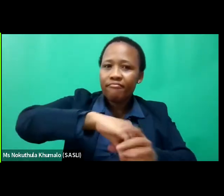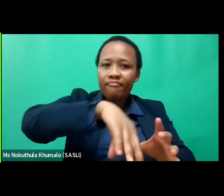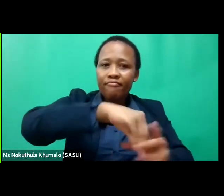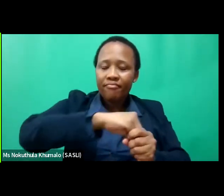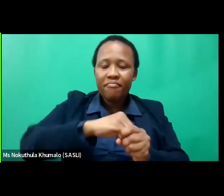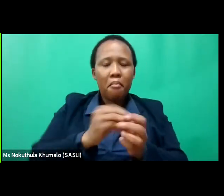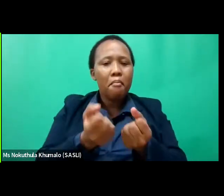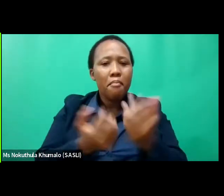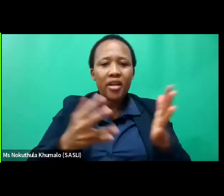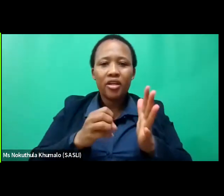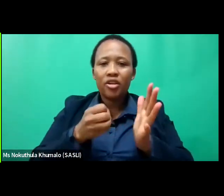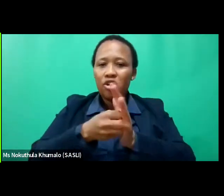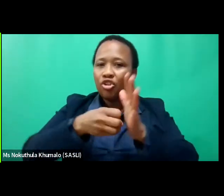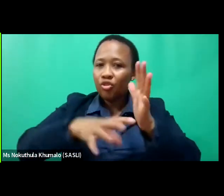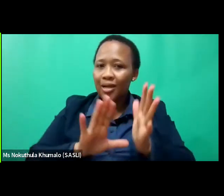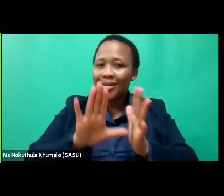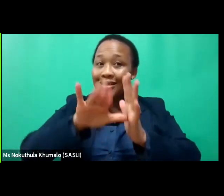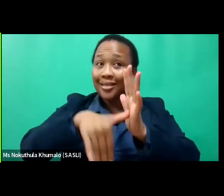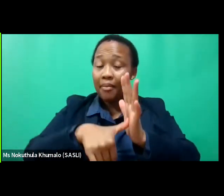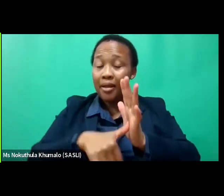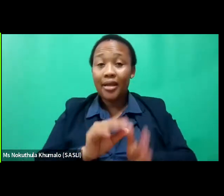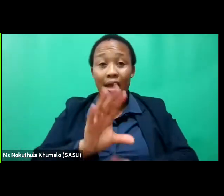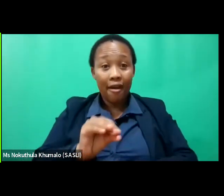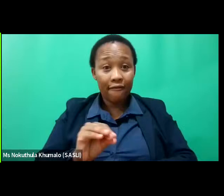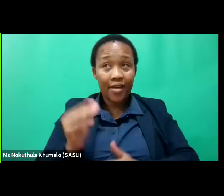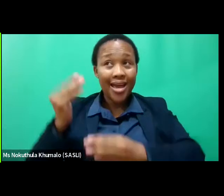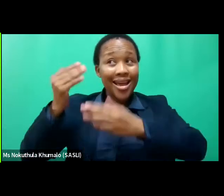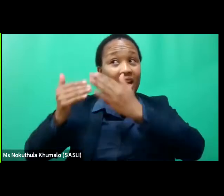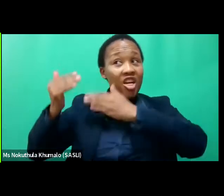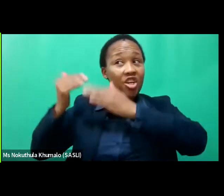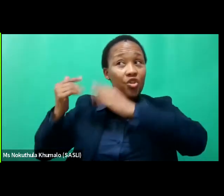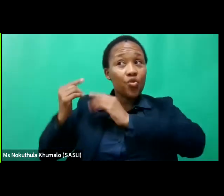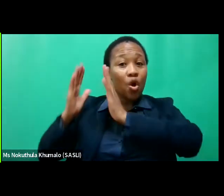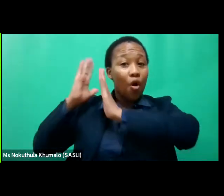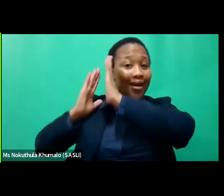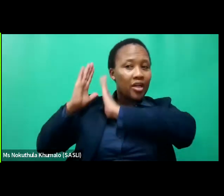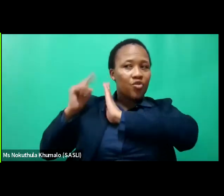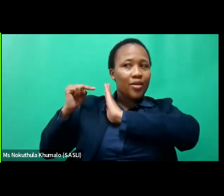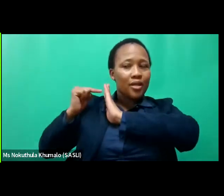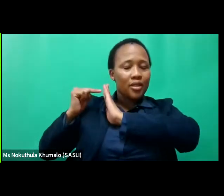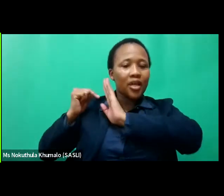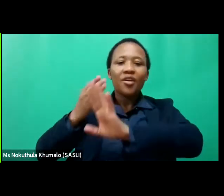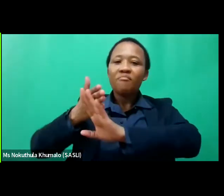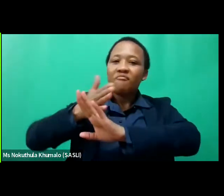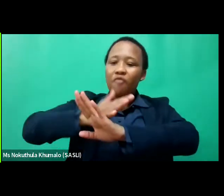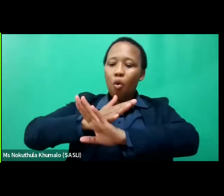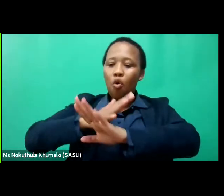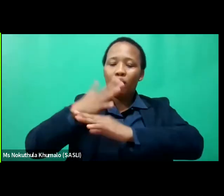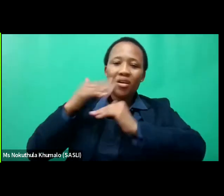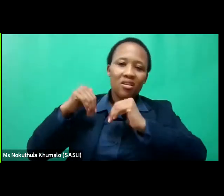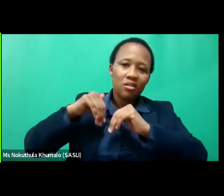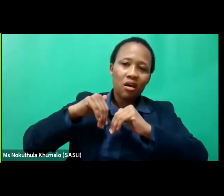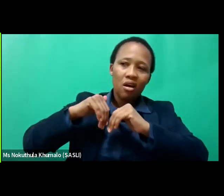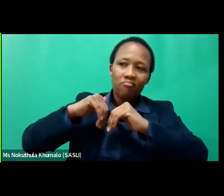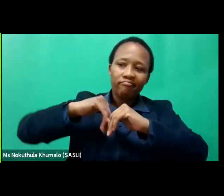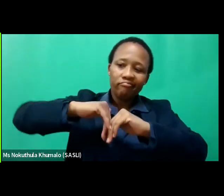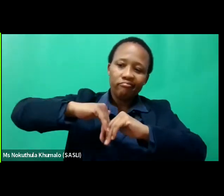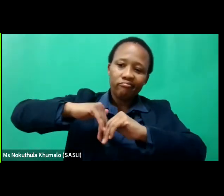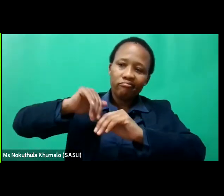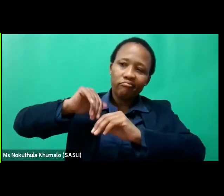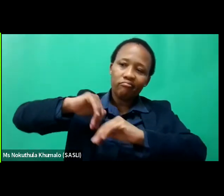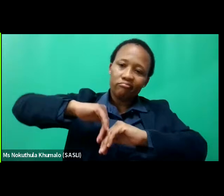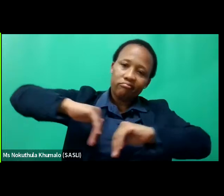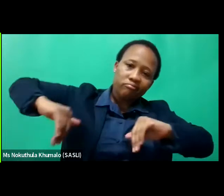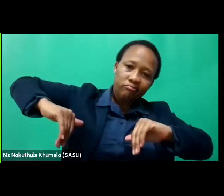historically have been prevented from attaining such accolades because of different